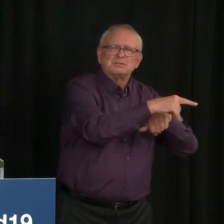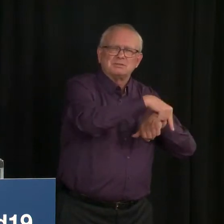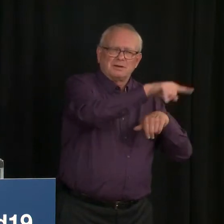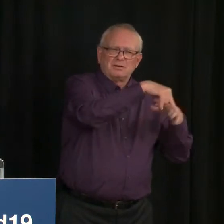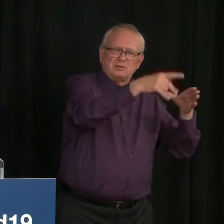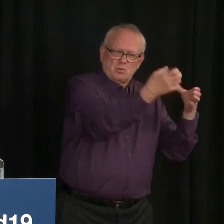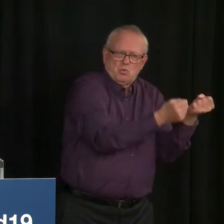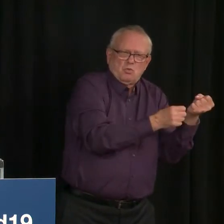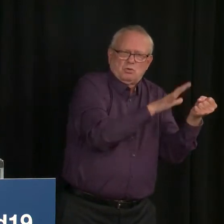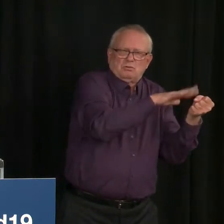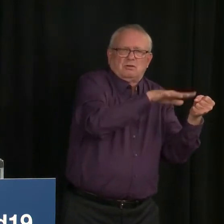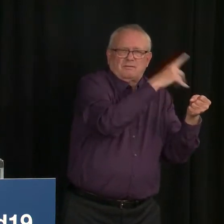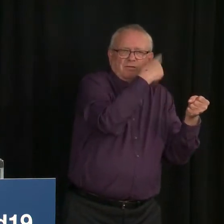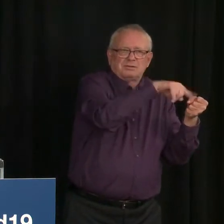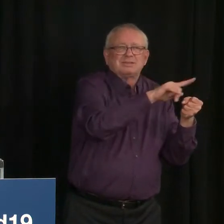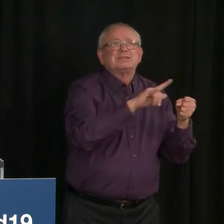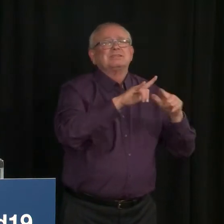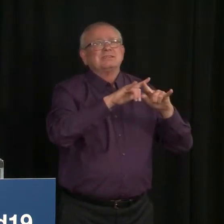dose